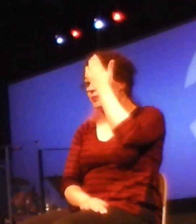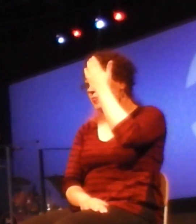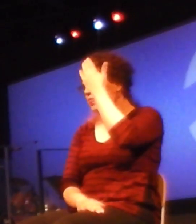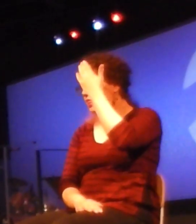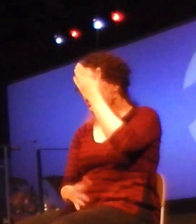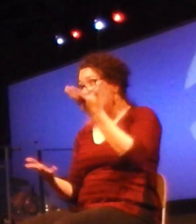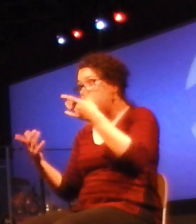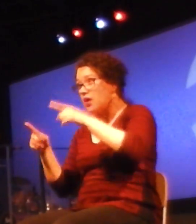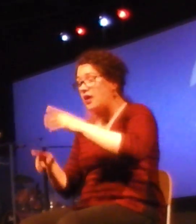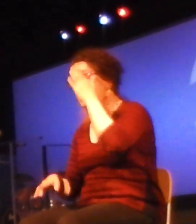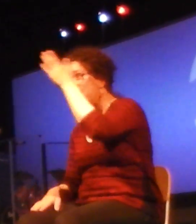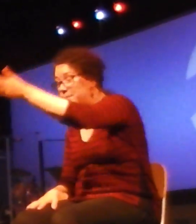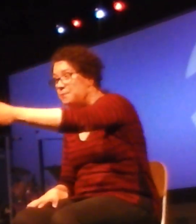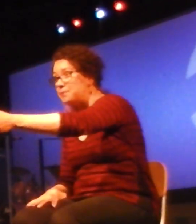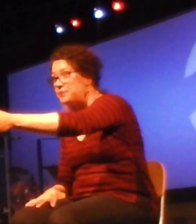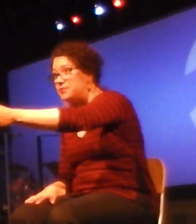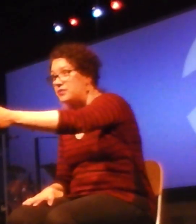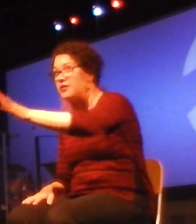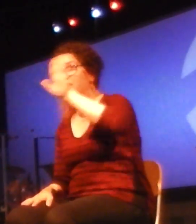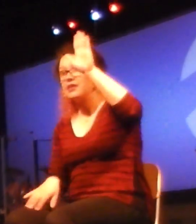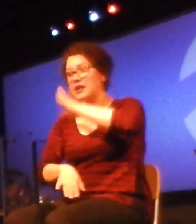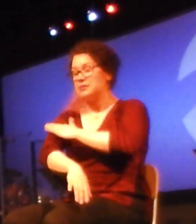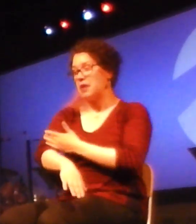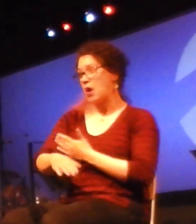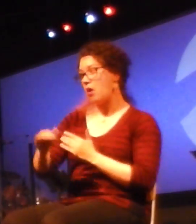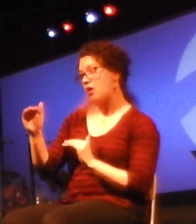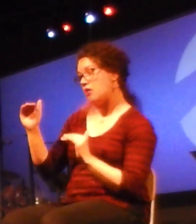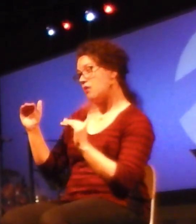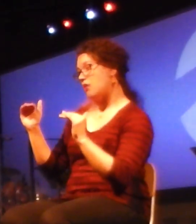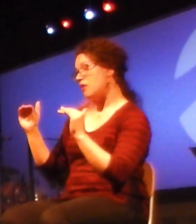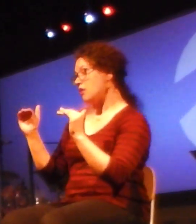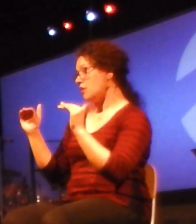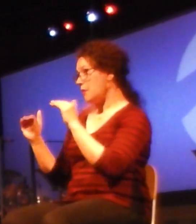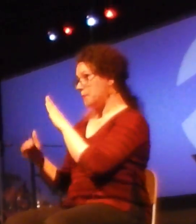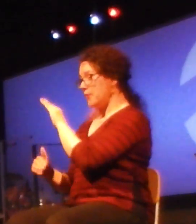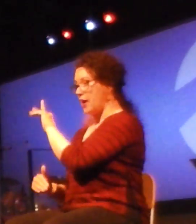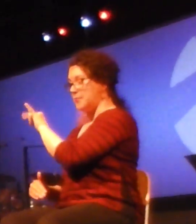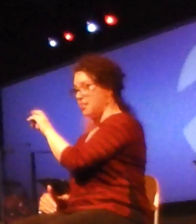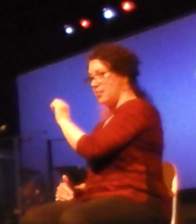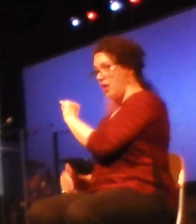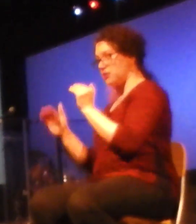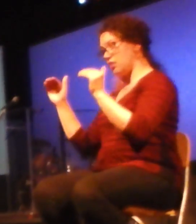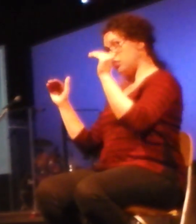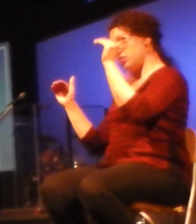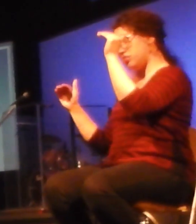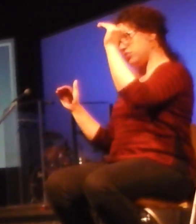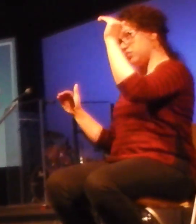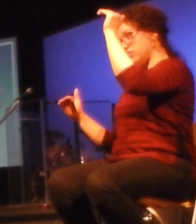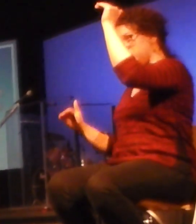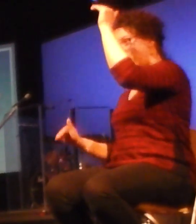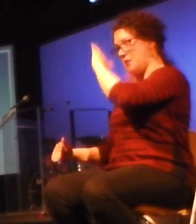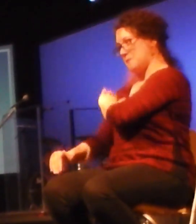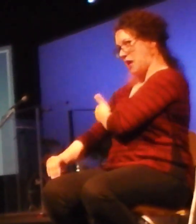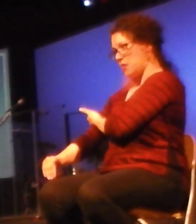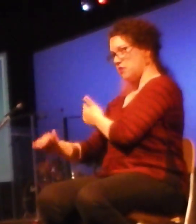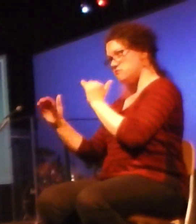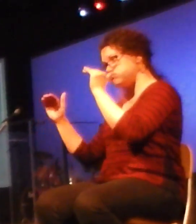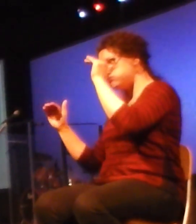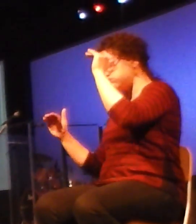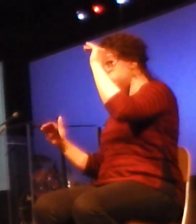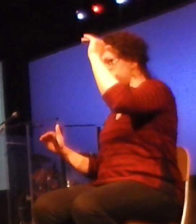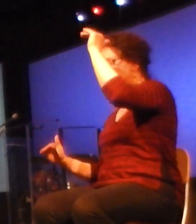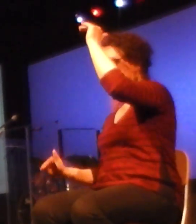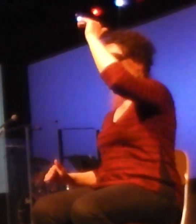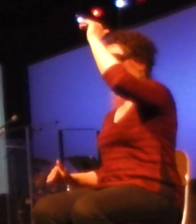that causes God's power to actually rise and the Babylonian power to actually begin to shrink. Because what